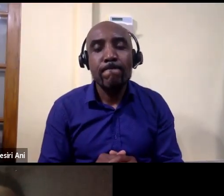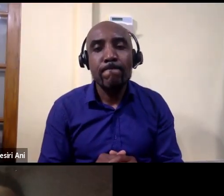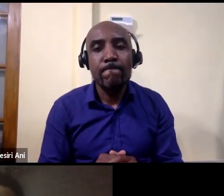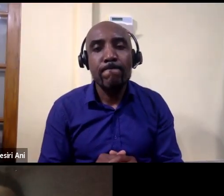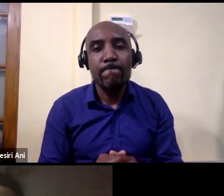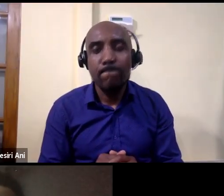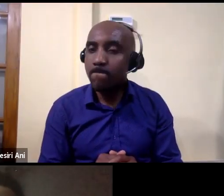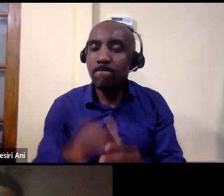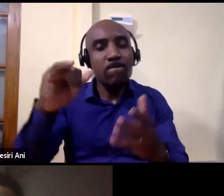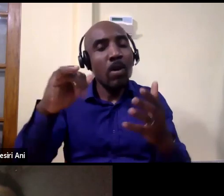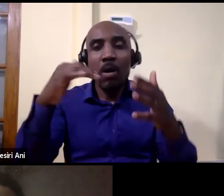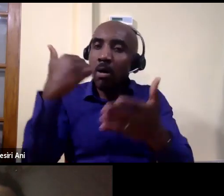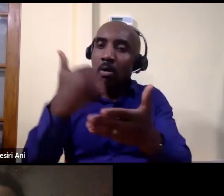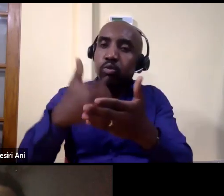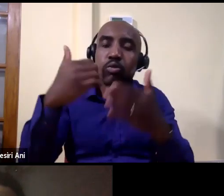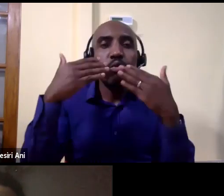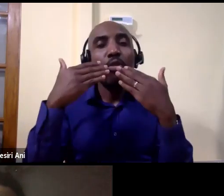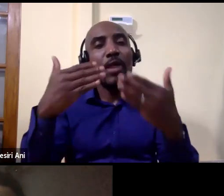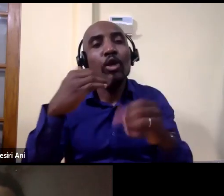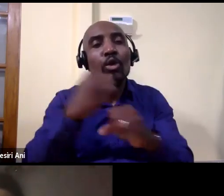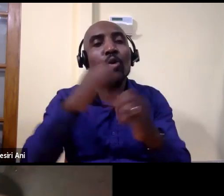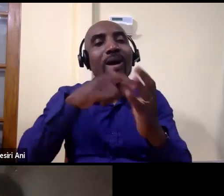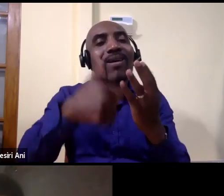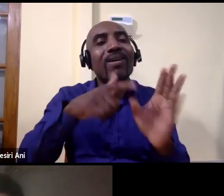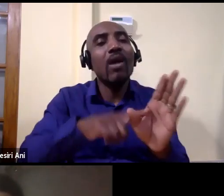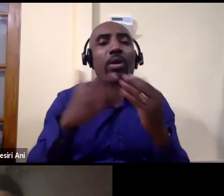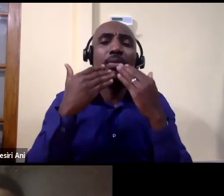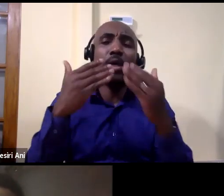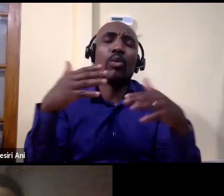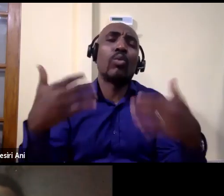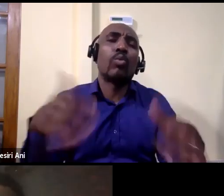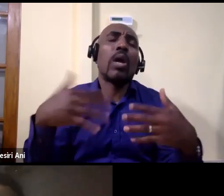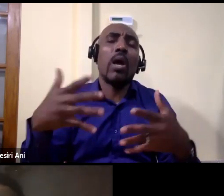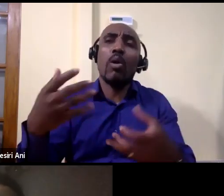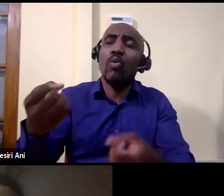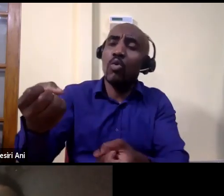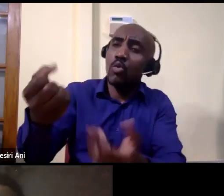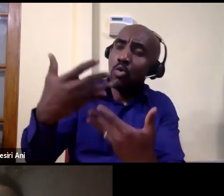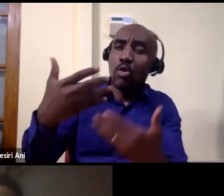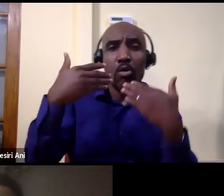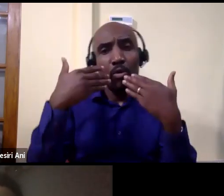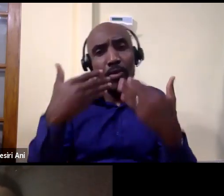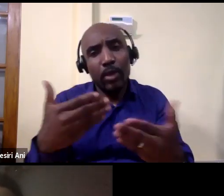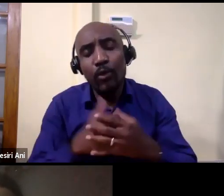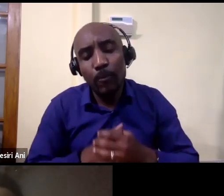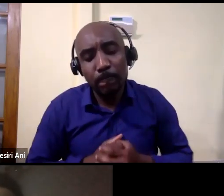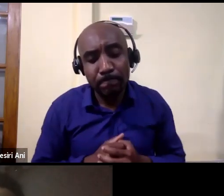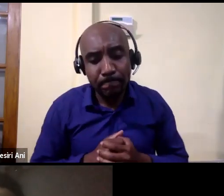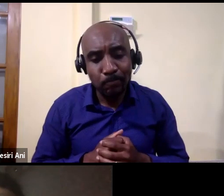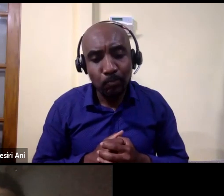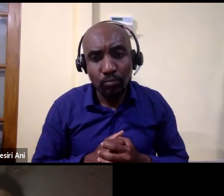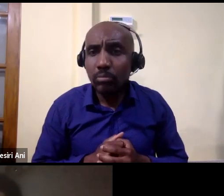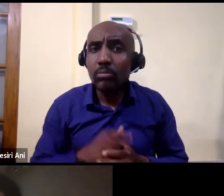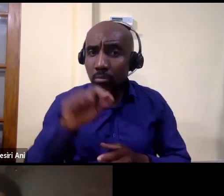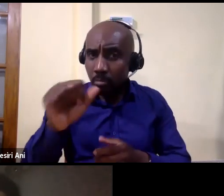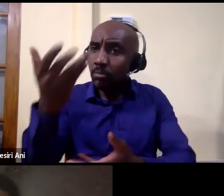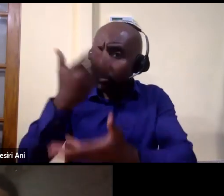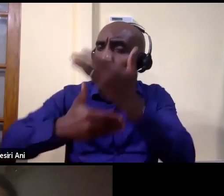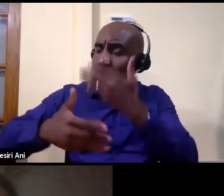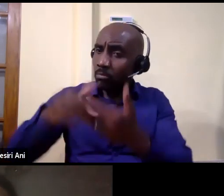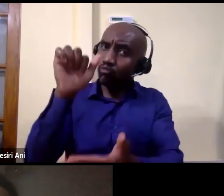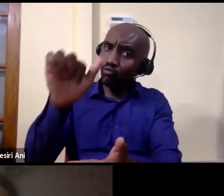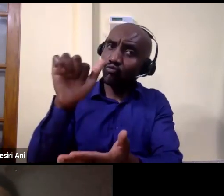That's brilliant. Thank you so much, Gary, for that amazing contribution. So I think what you said was absolutely